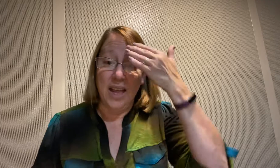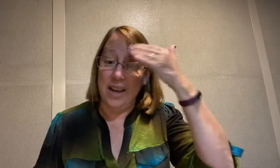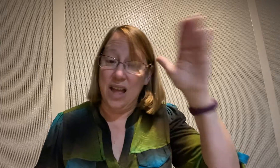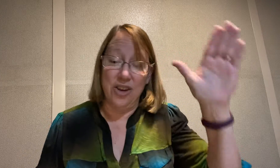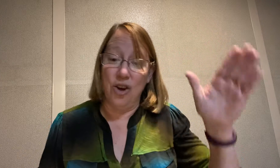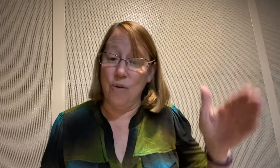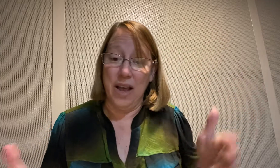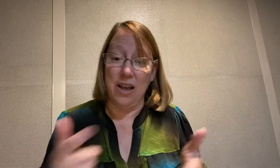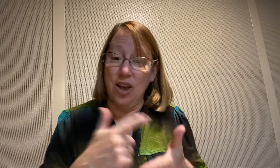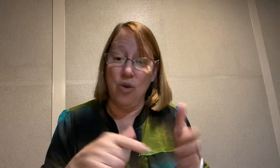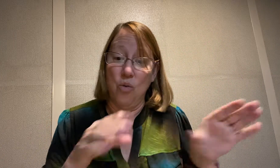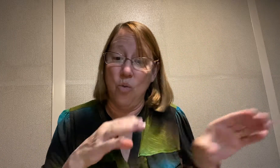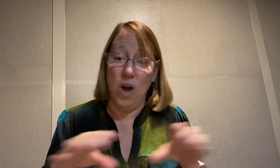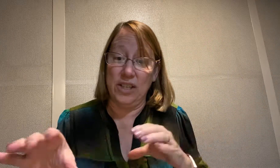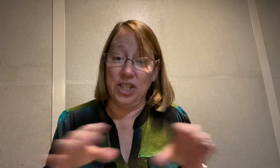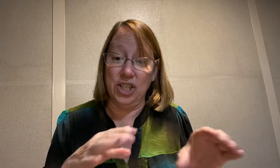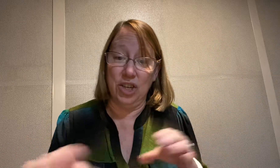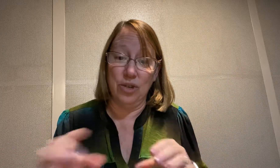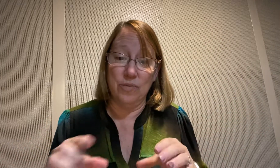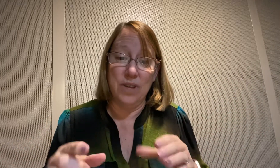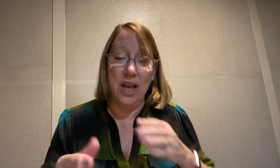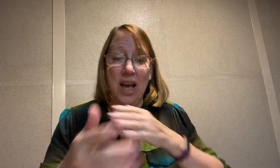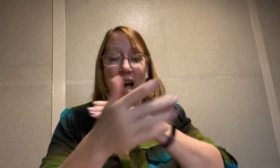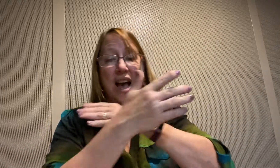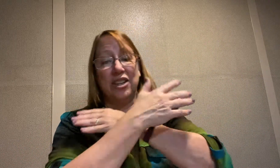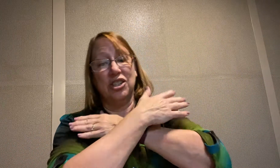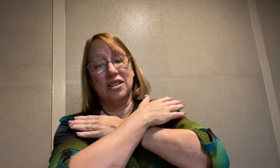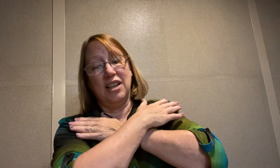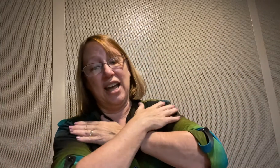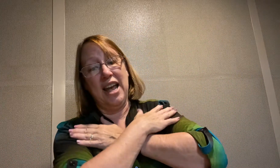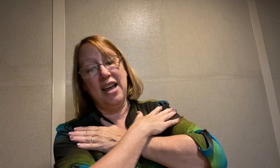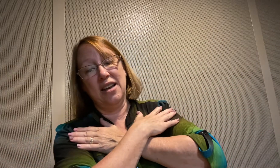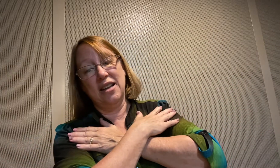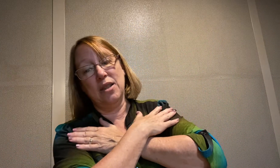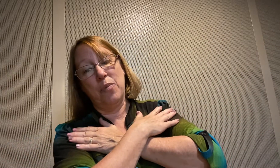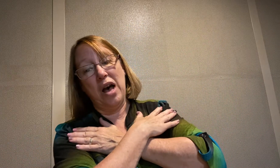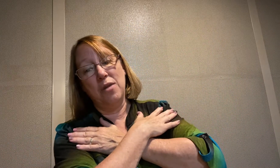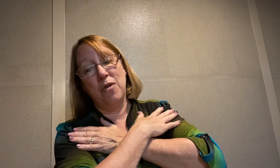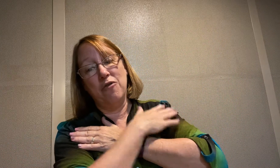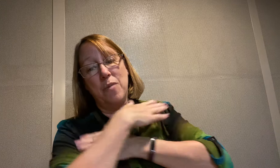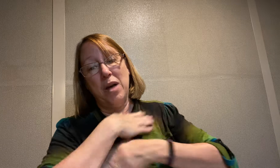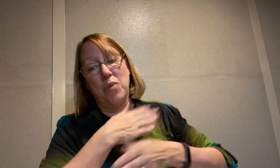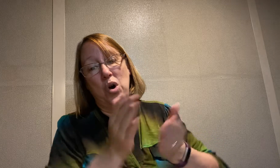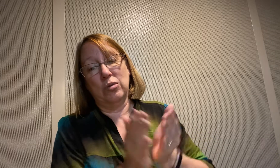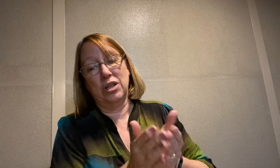Not knowing what to do, I just laid at the bottom of my boat.